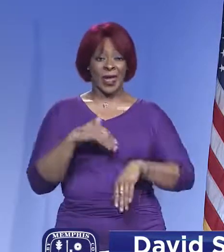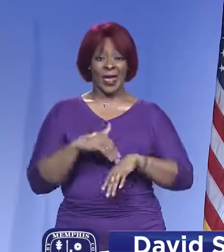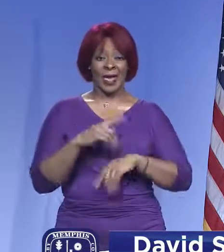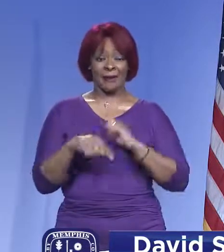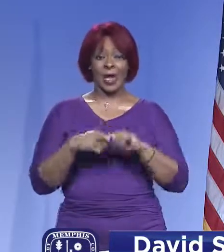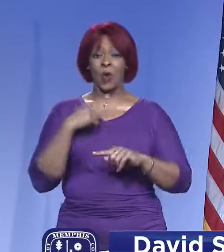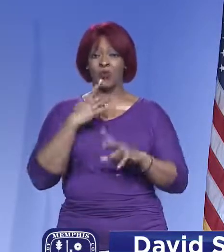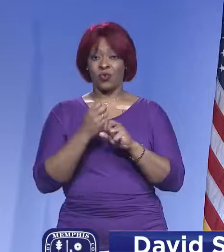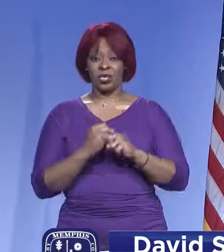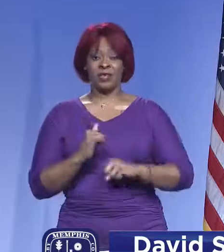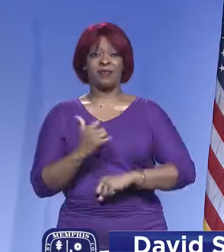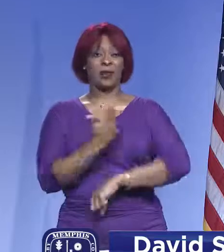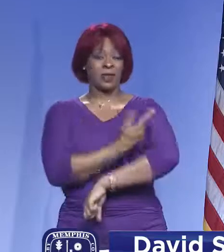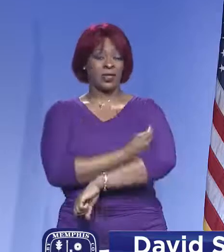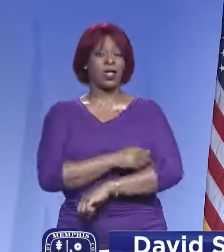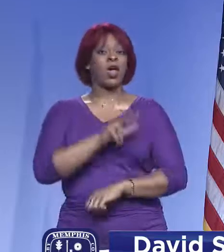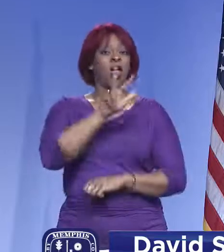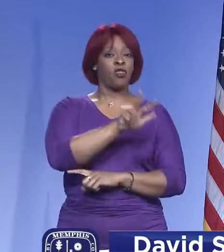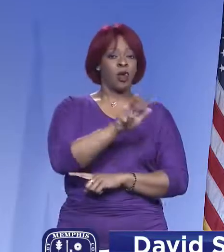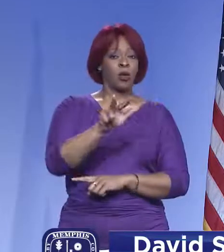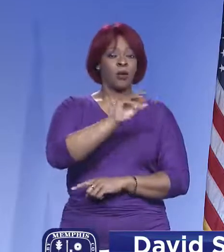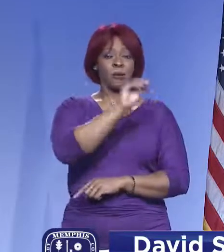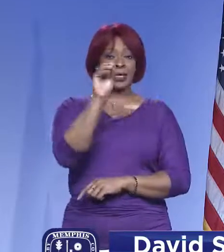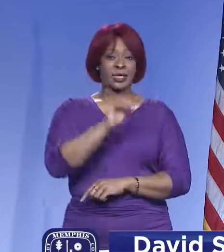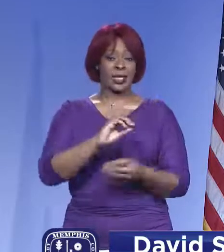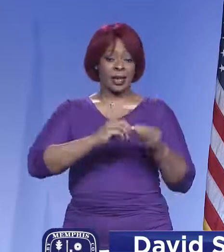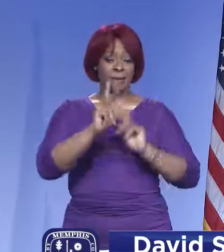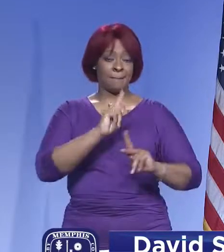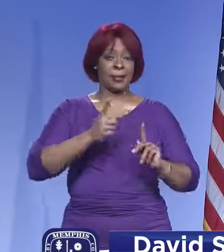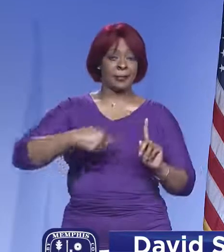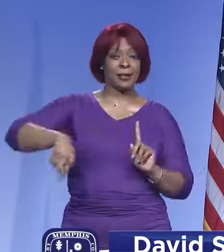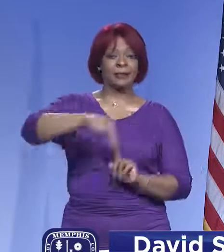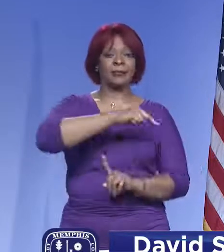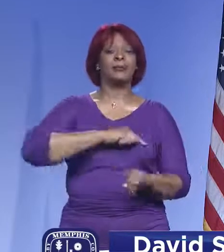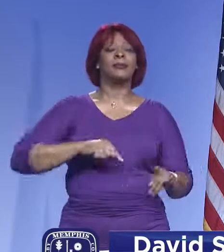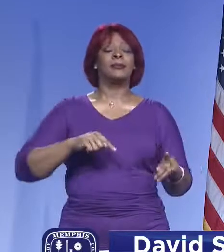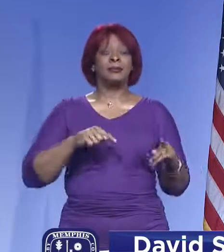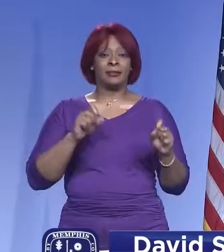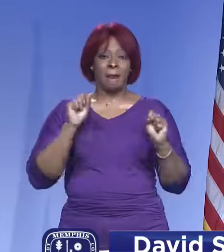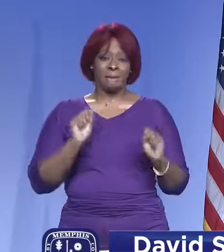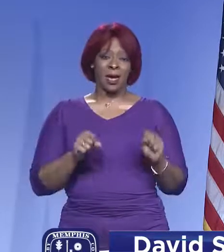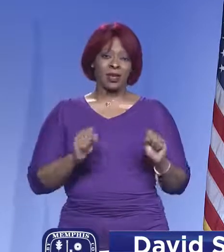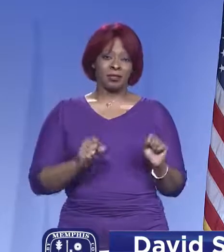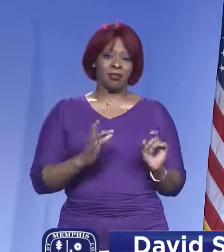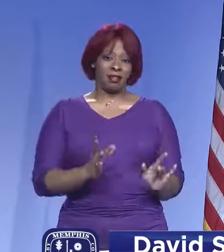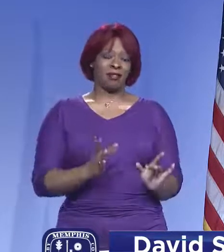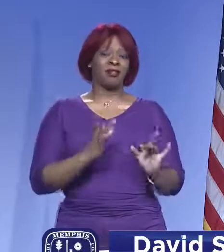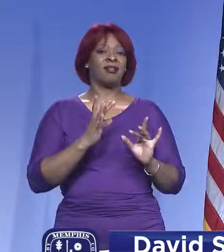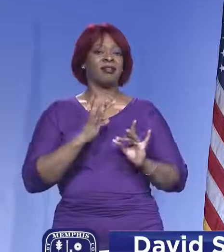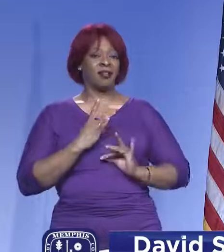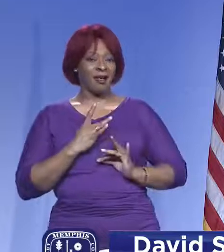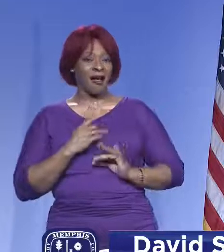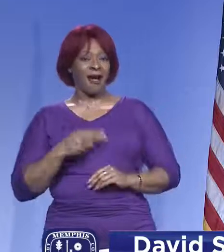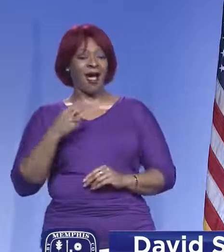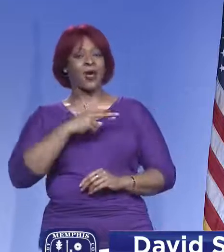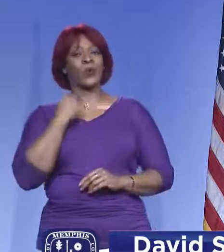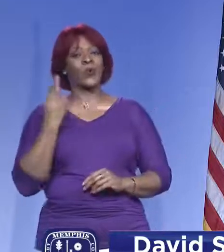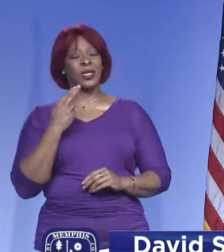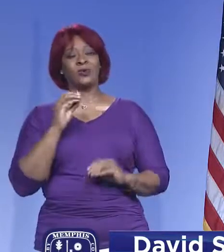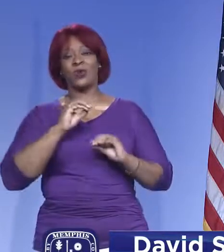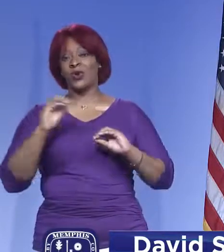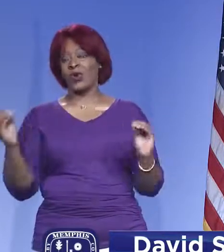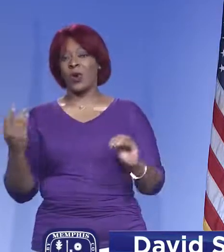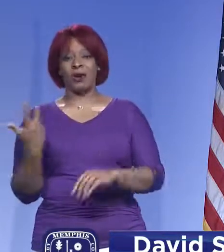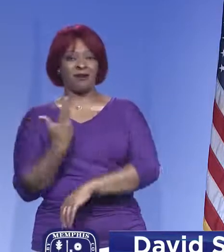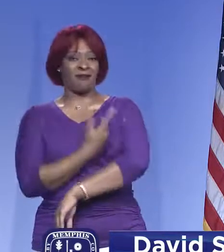about 33% of the population seems to be susceptible to the virus, vulnerable with no antibodies